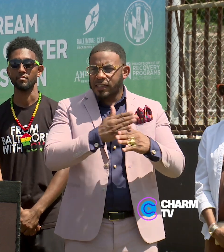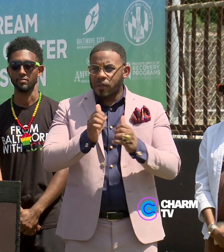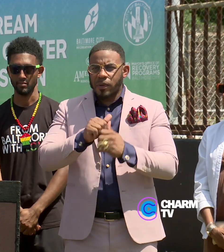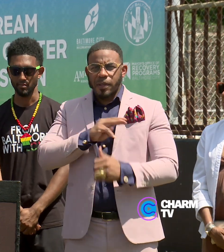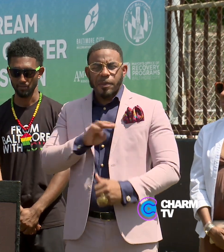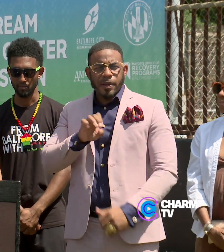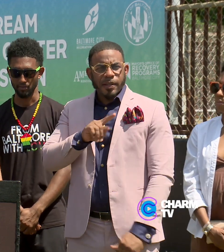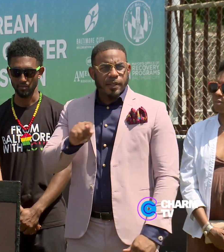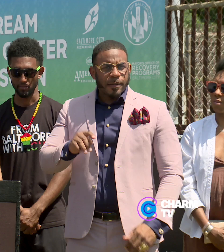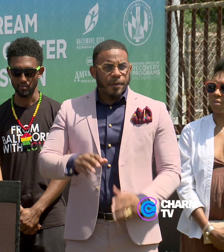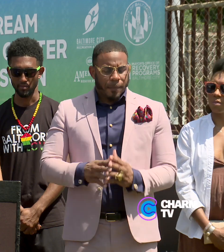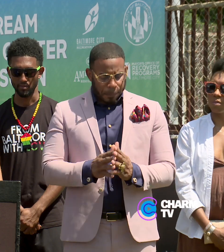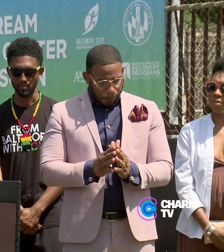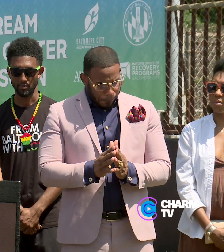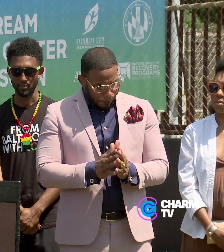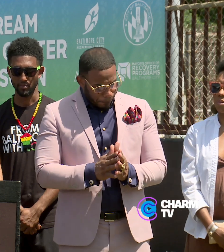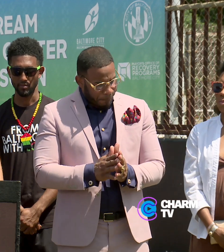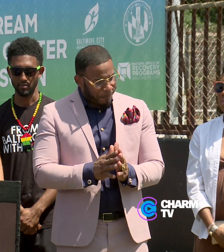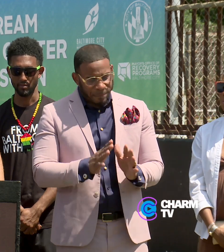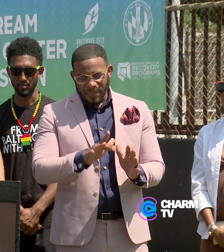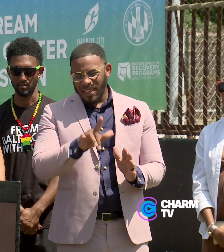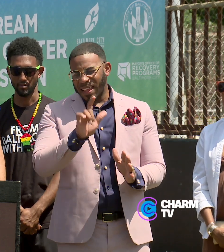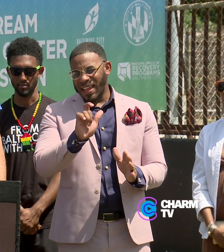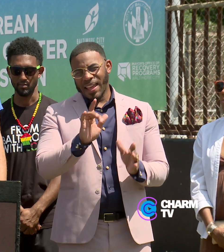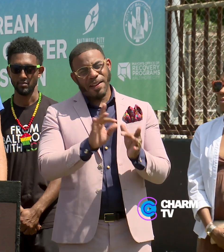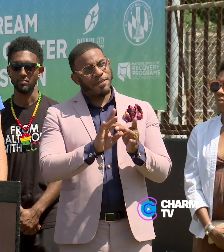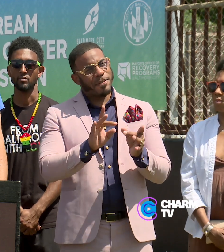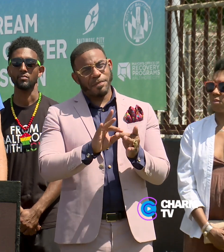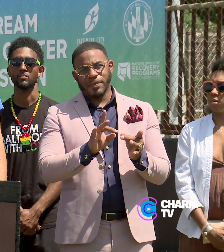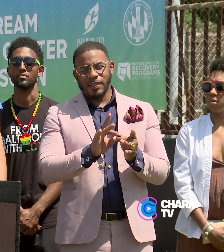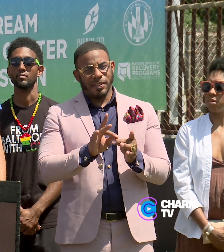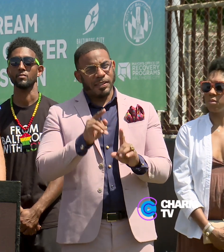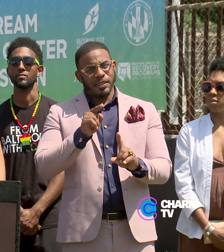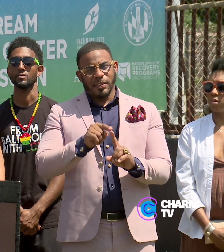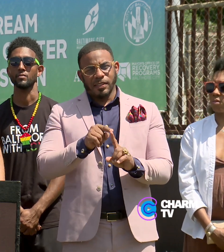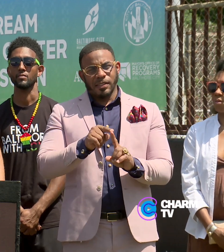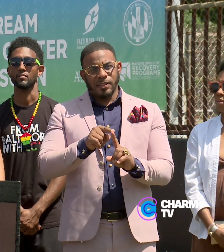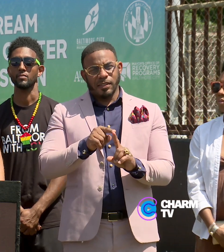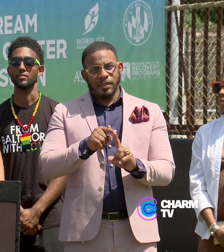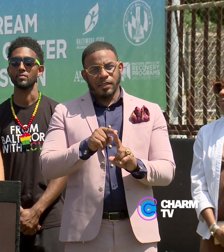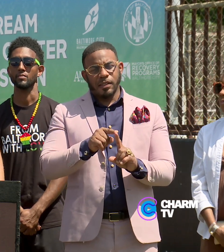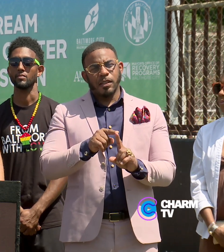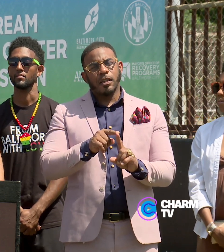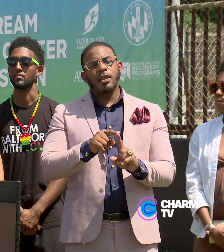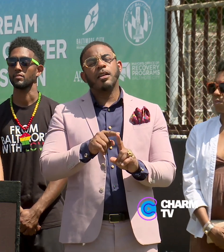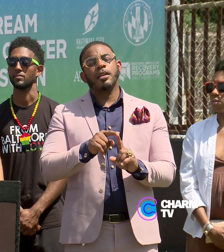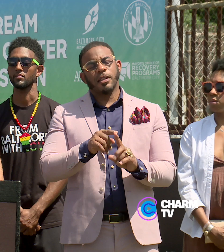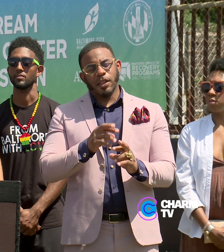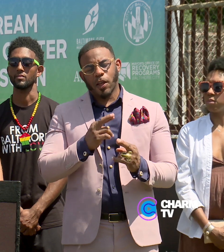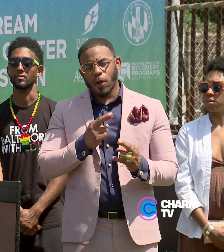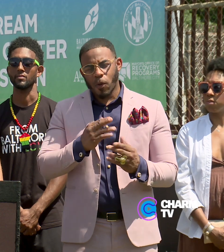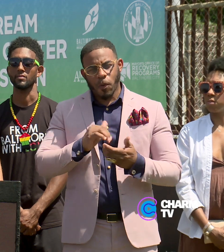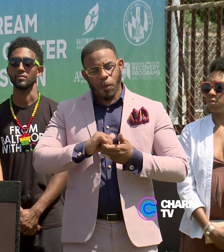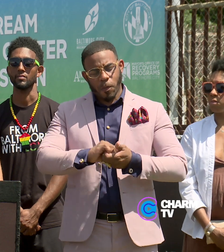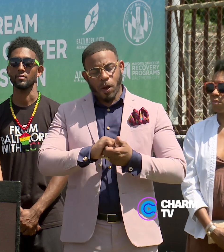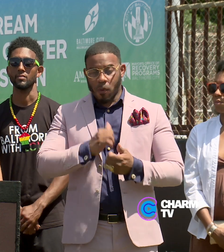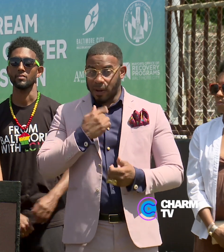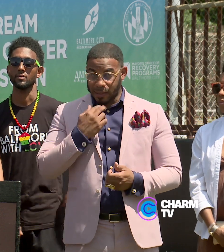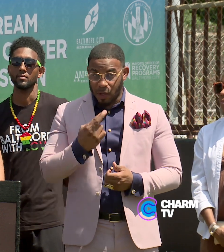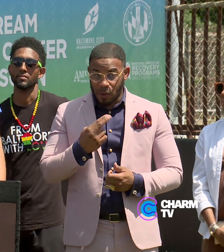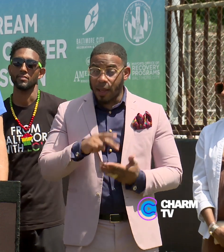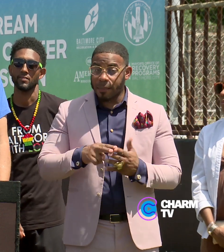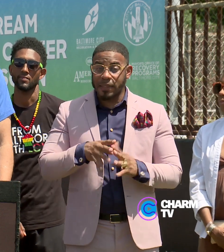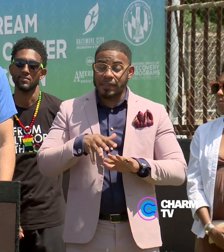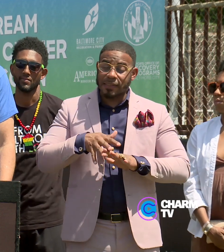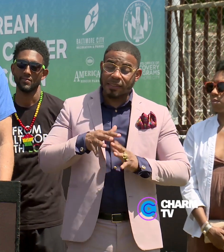Mayor Scott. I'd be remiss if I did not mention the very close partnership, and when I say close,